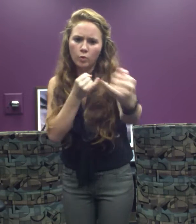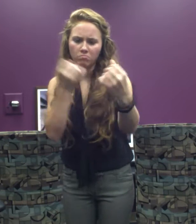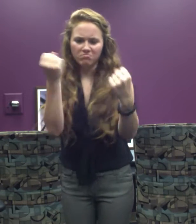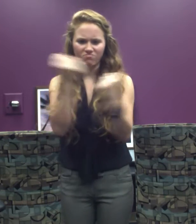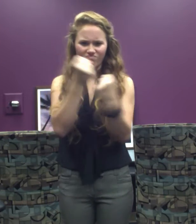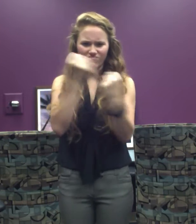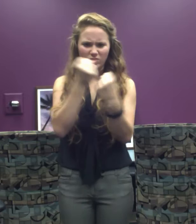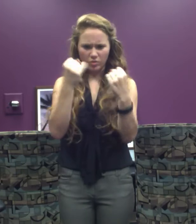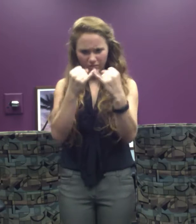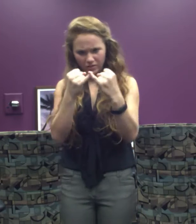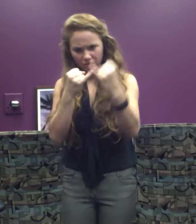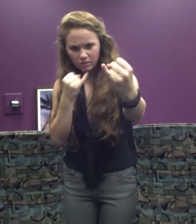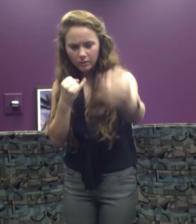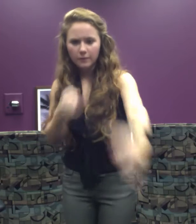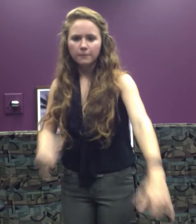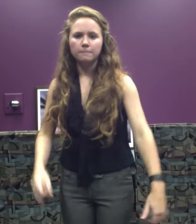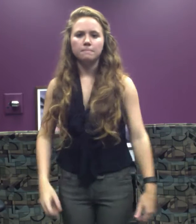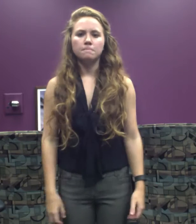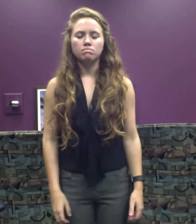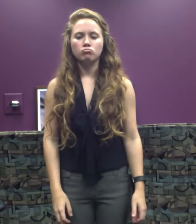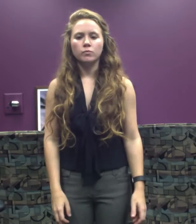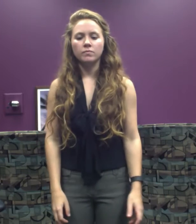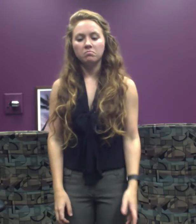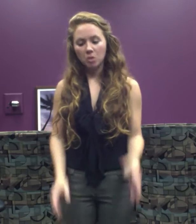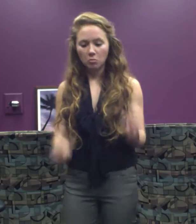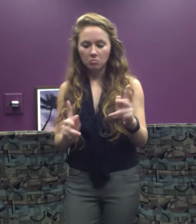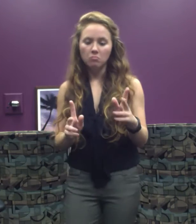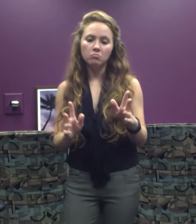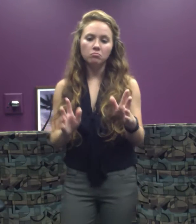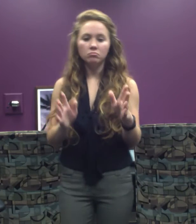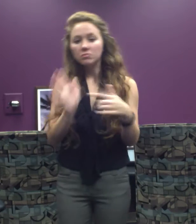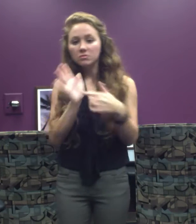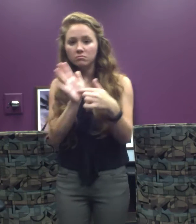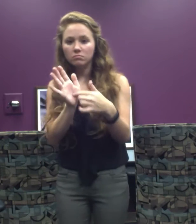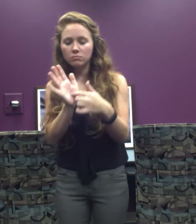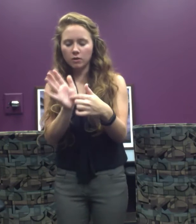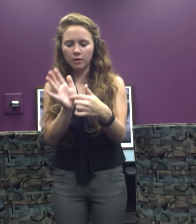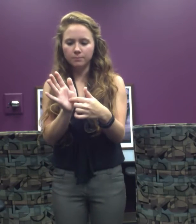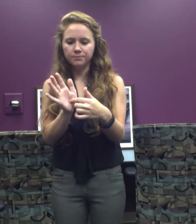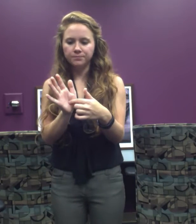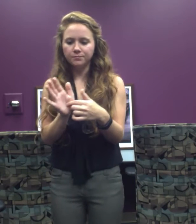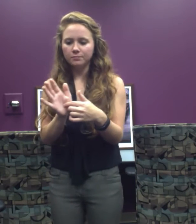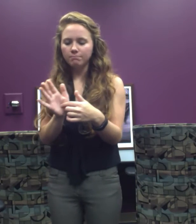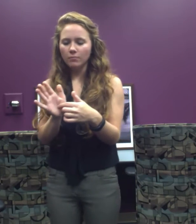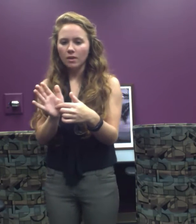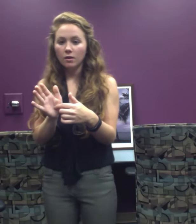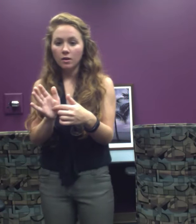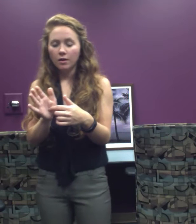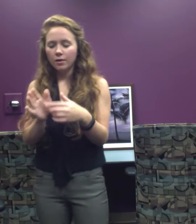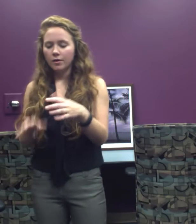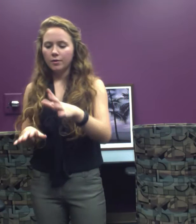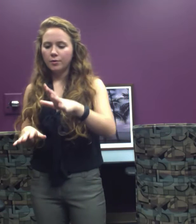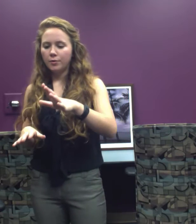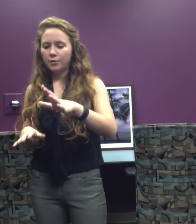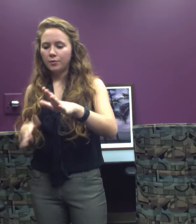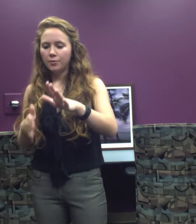let's say this is going to be dark red here, light red here, and medium red here. If I were